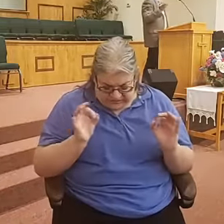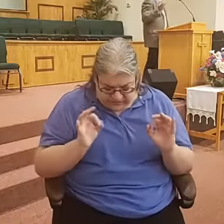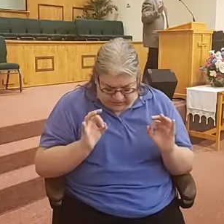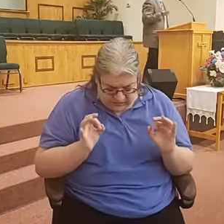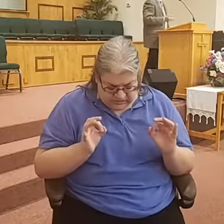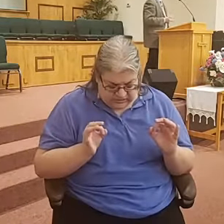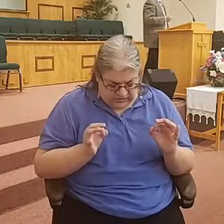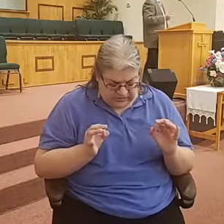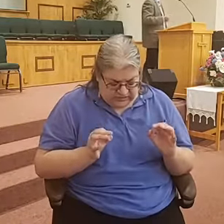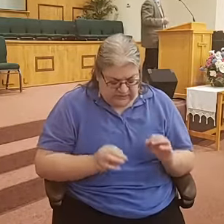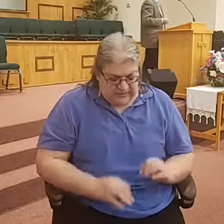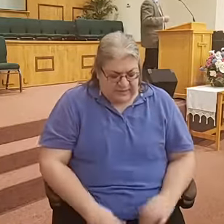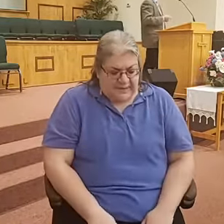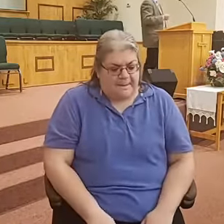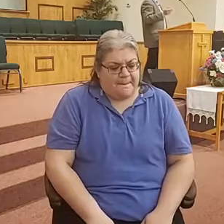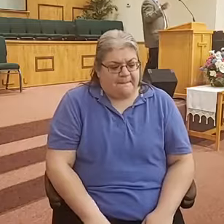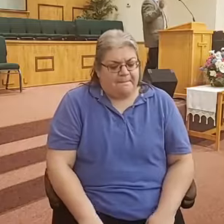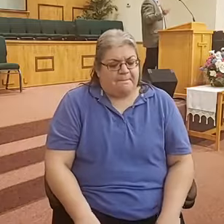I'll use a